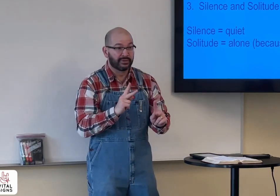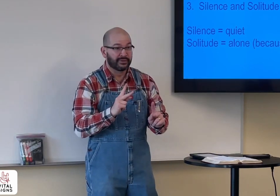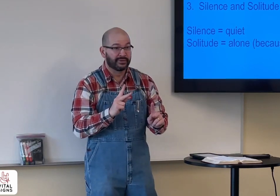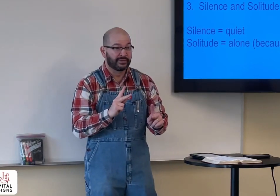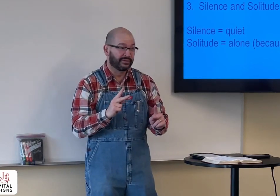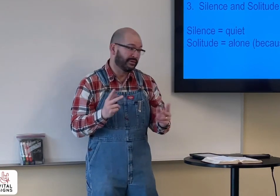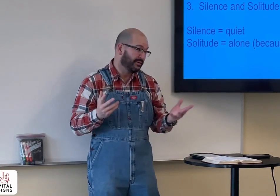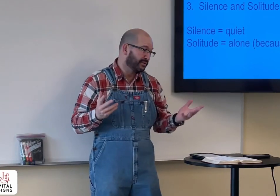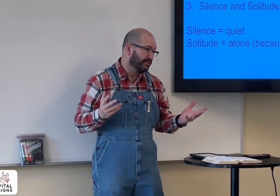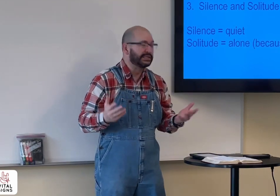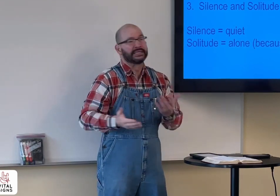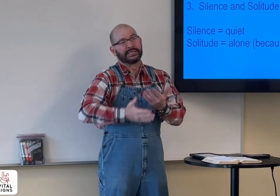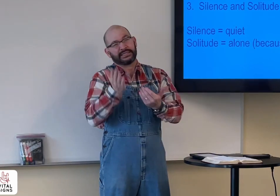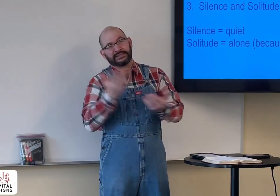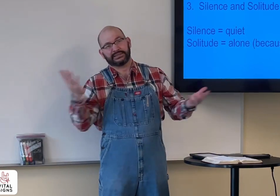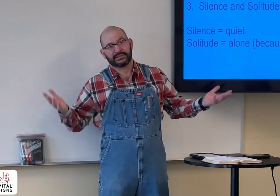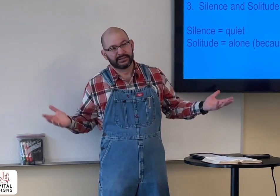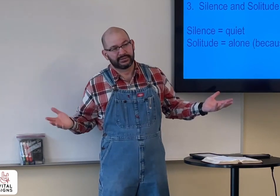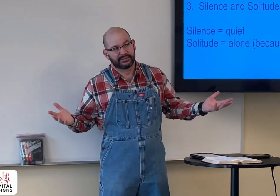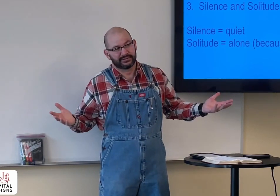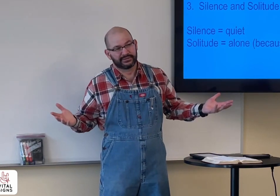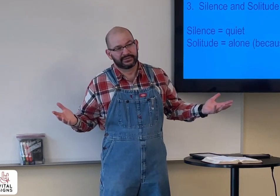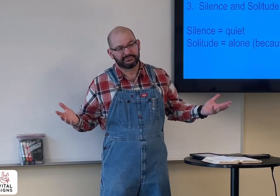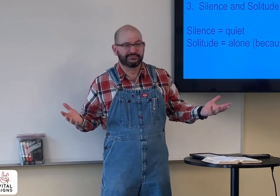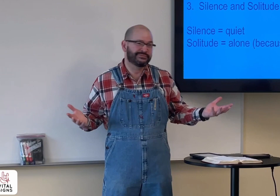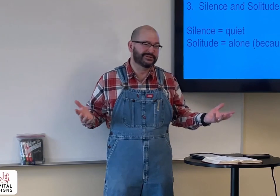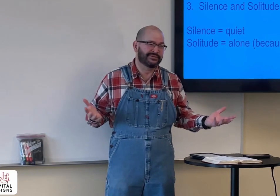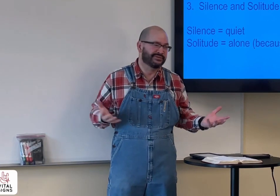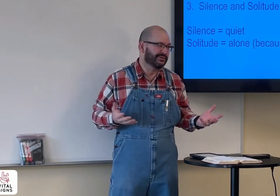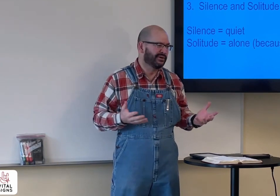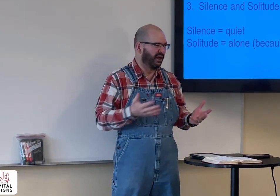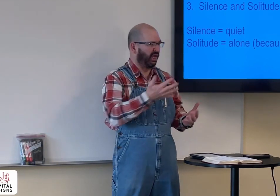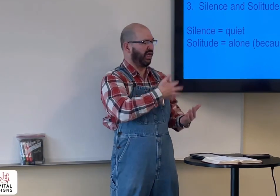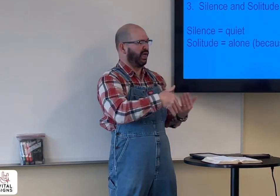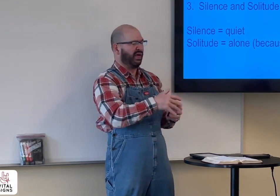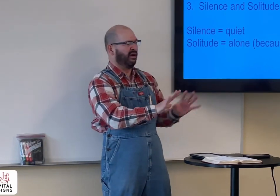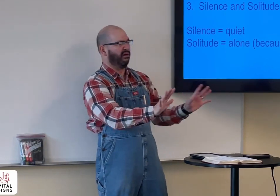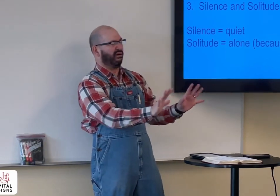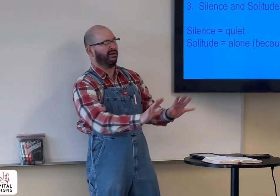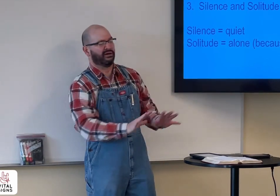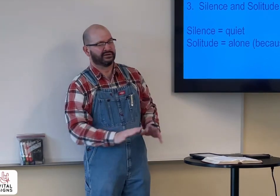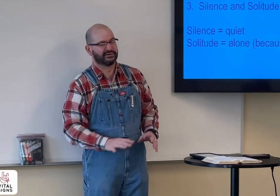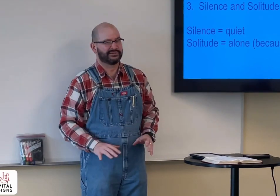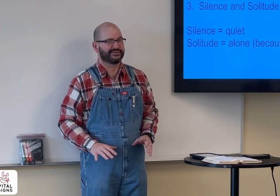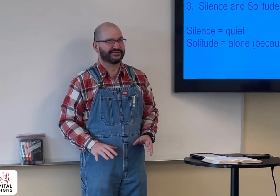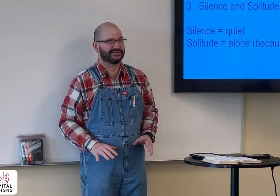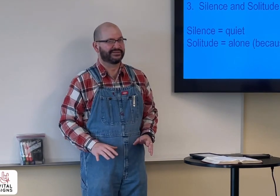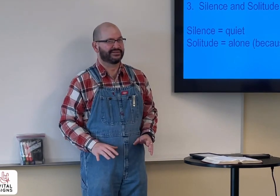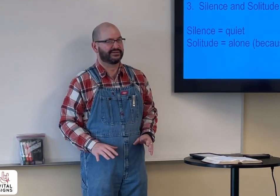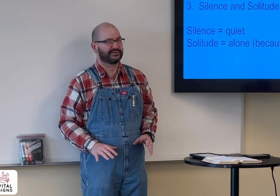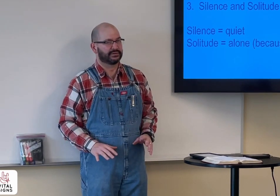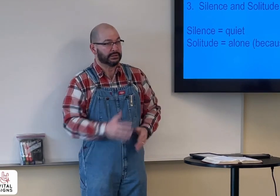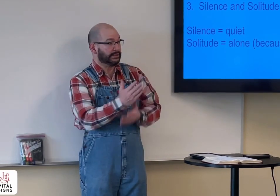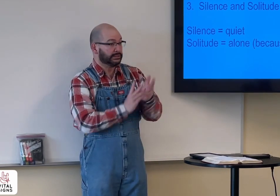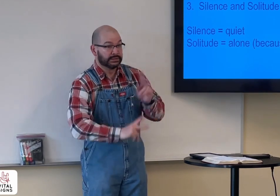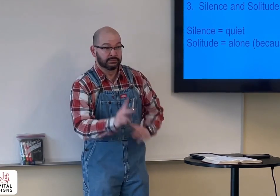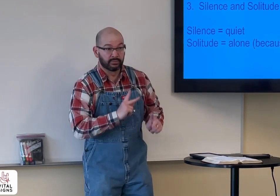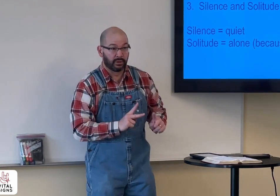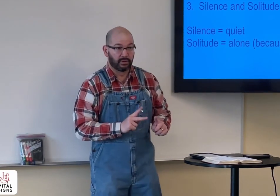For some people, that's easy. Yeah. They spurn fellowship.